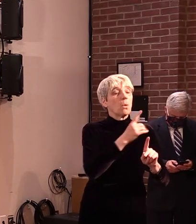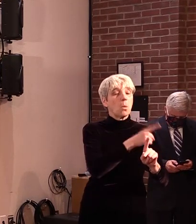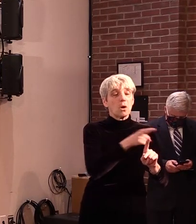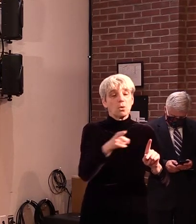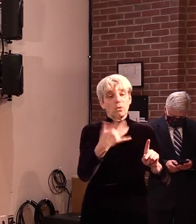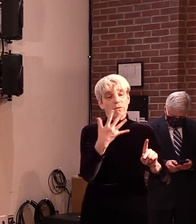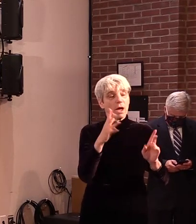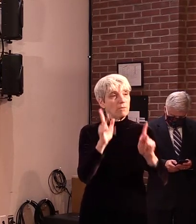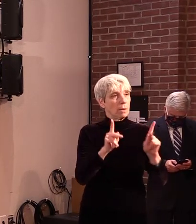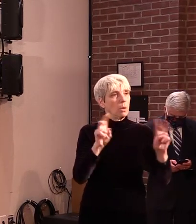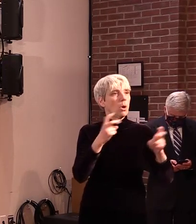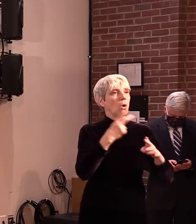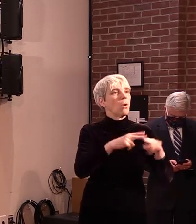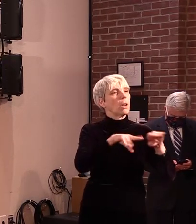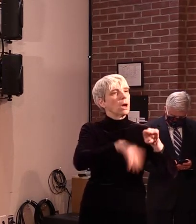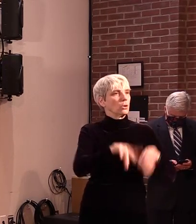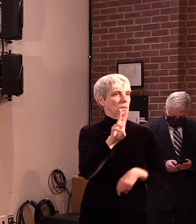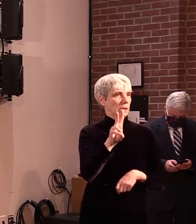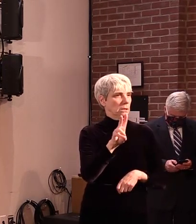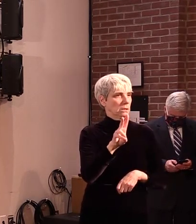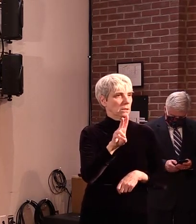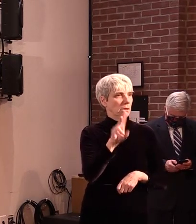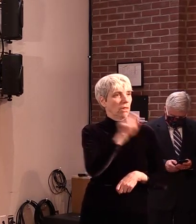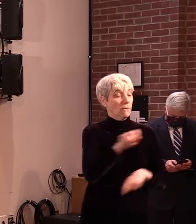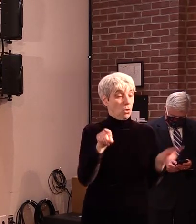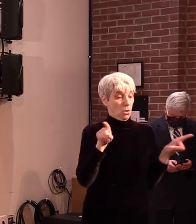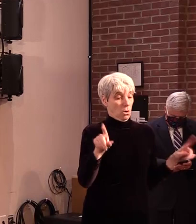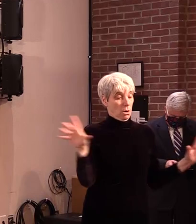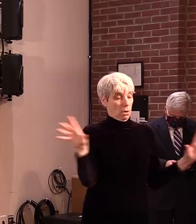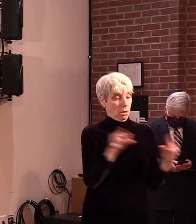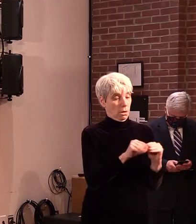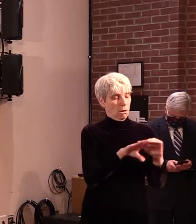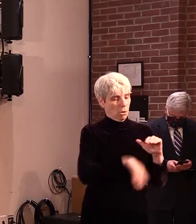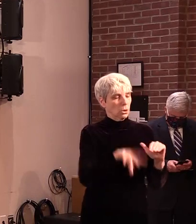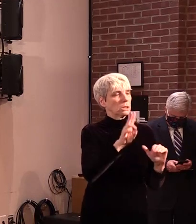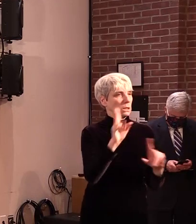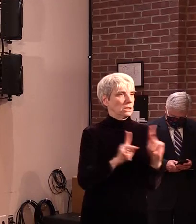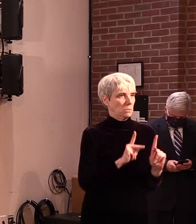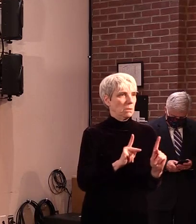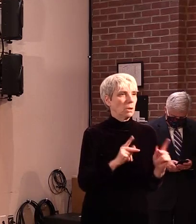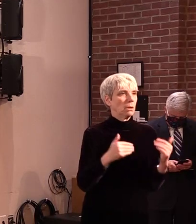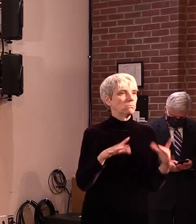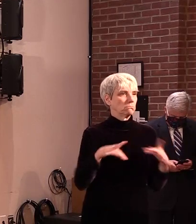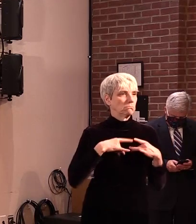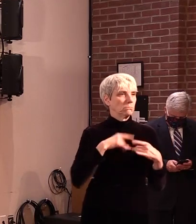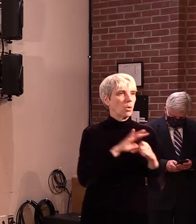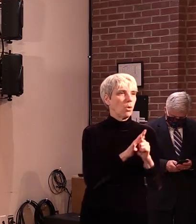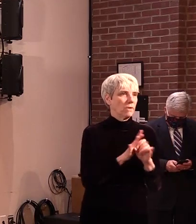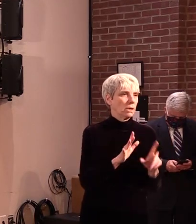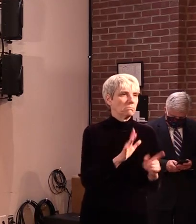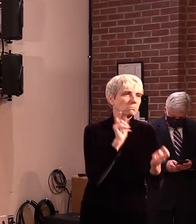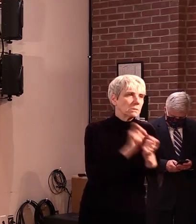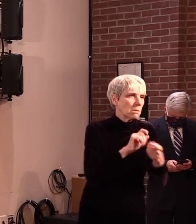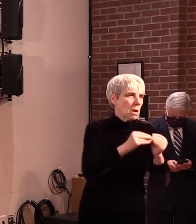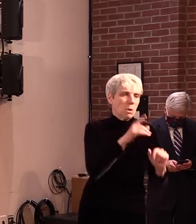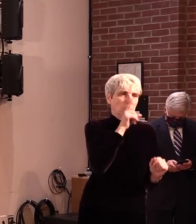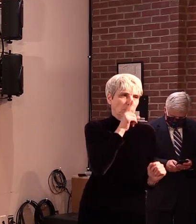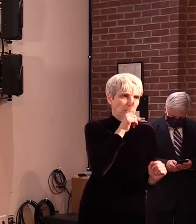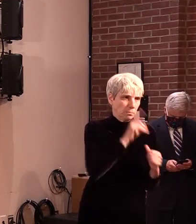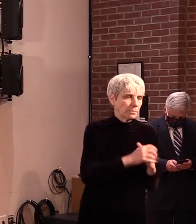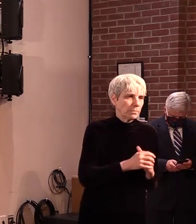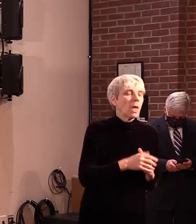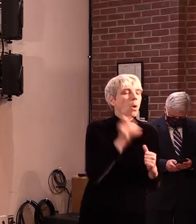cases. We'll continue to work closely with schools and their communities, keeping people informed. In